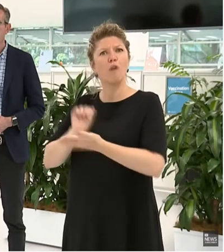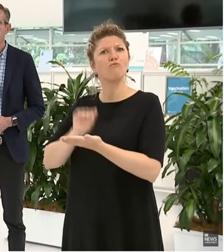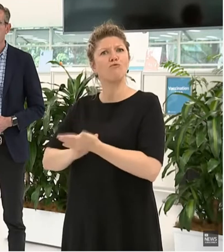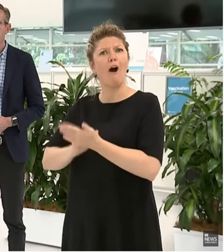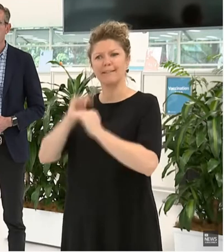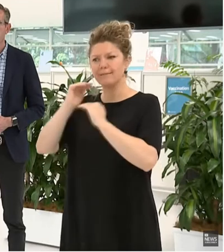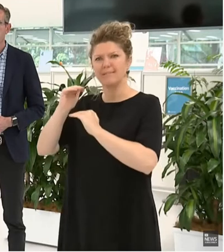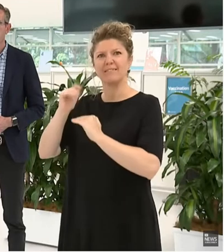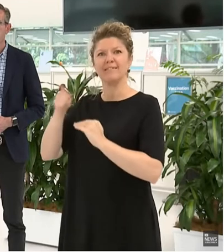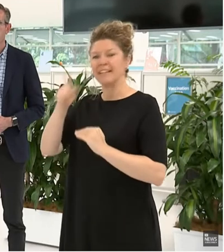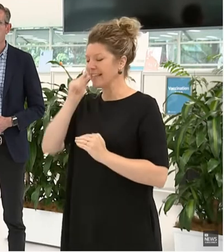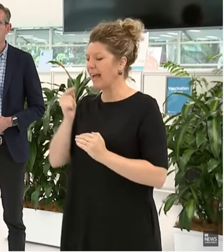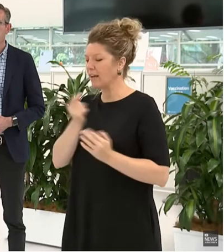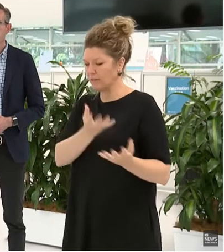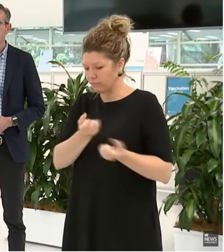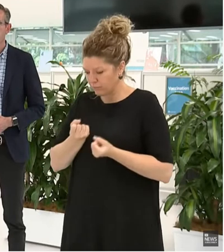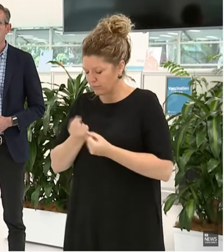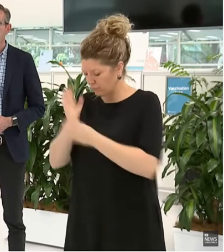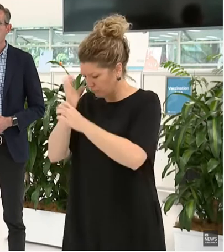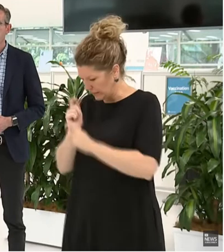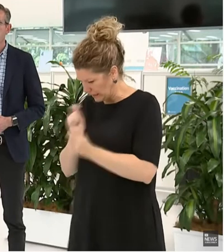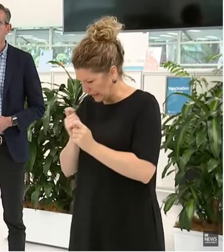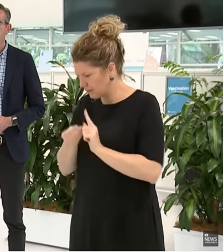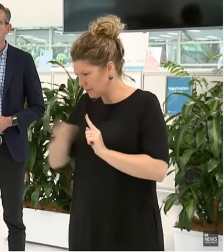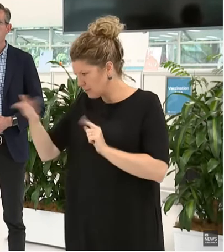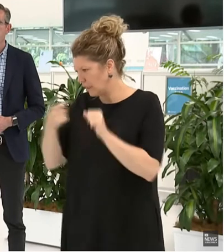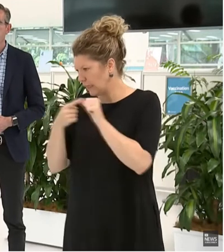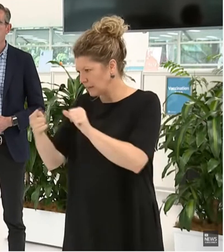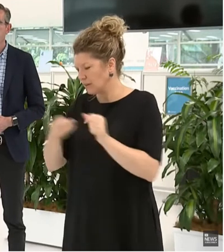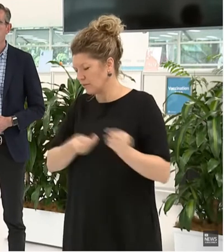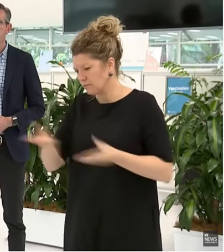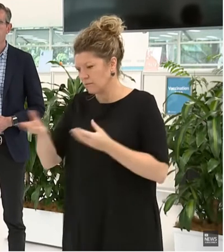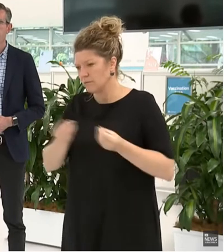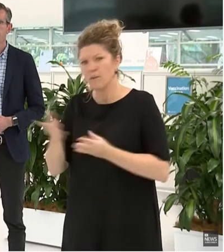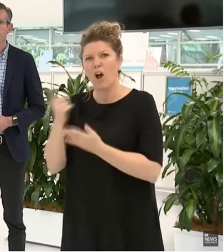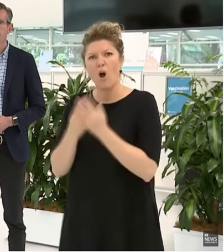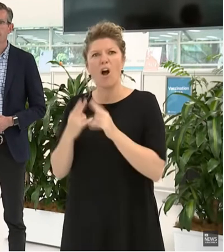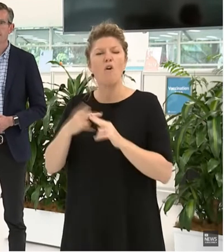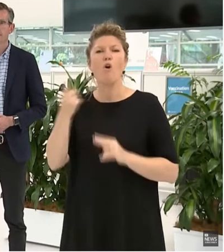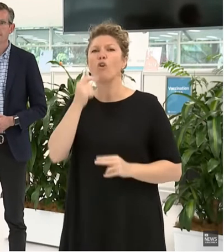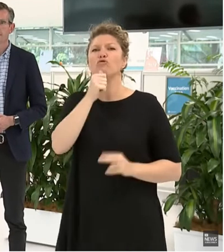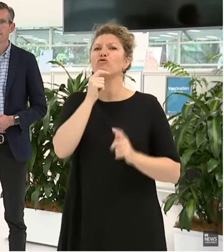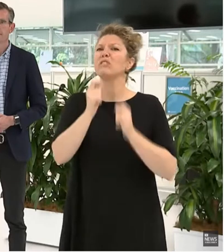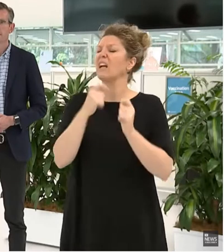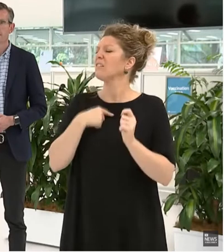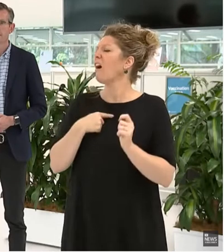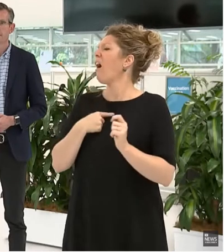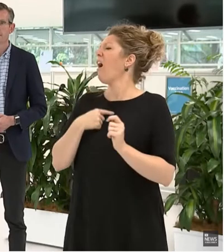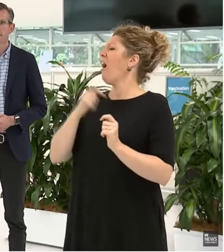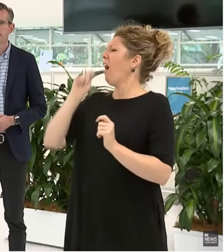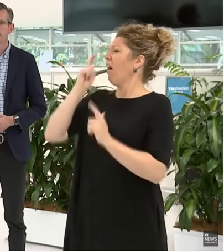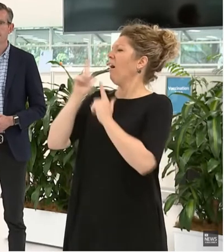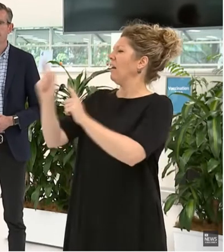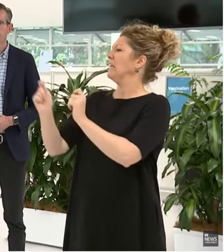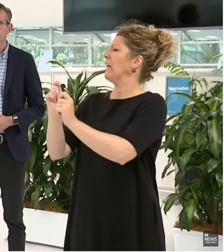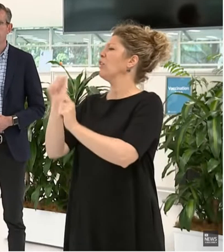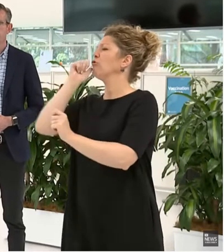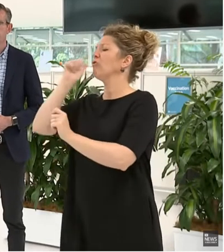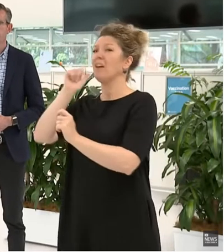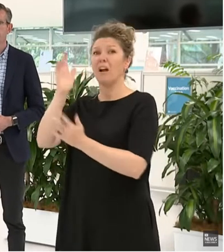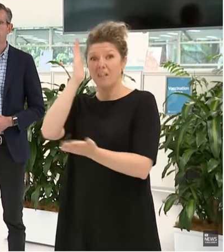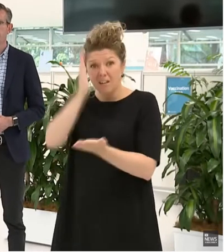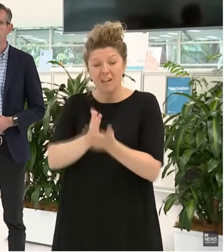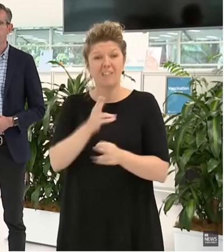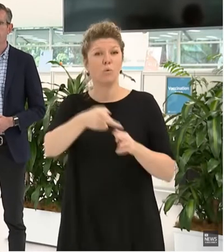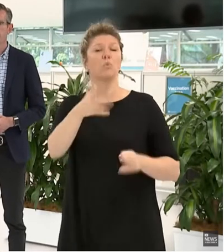it should be used for, and that is not for visits to Auntie Mabel, but rather to make sure that if you